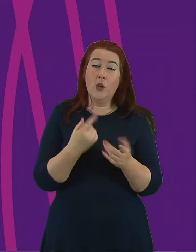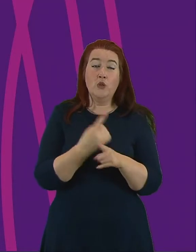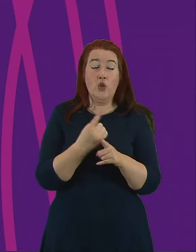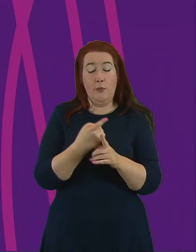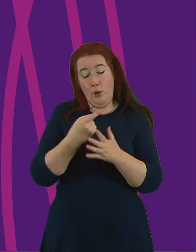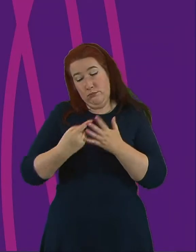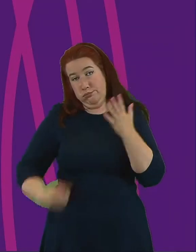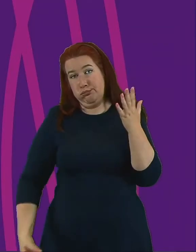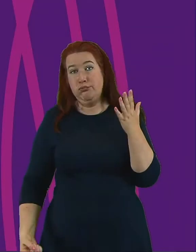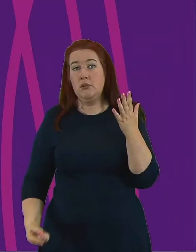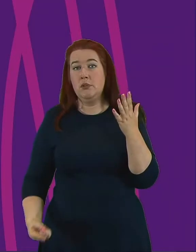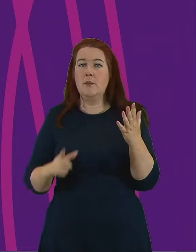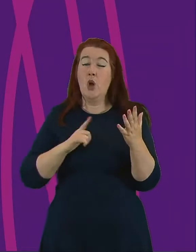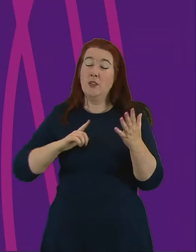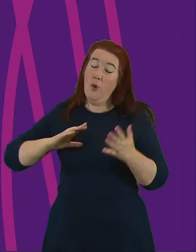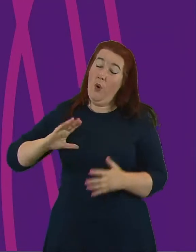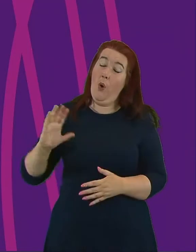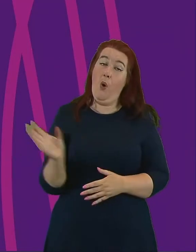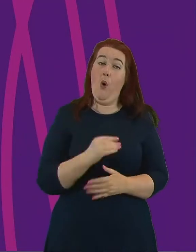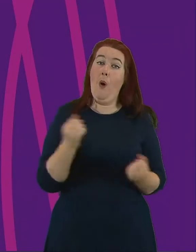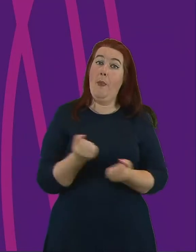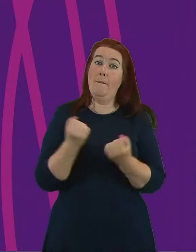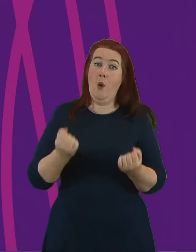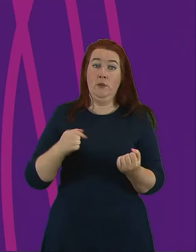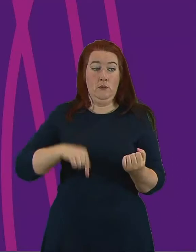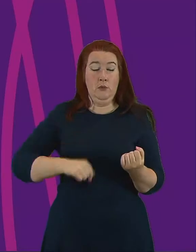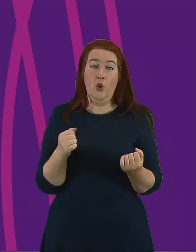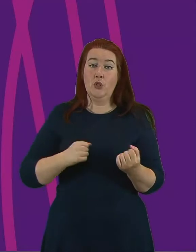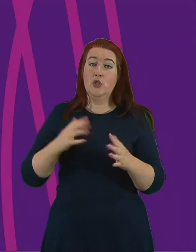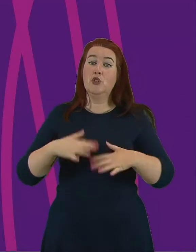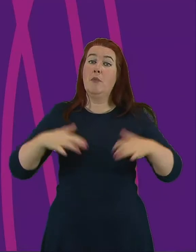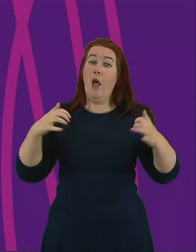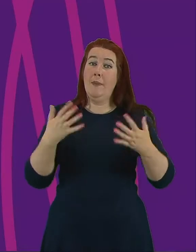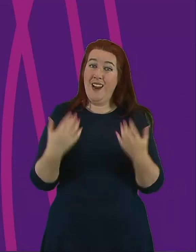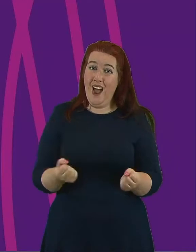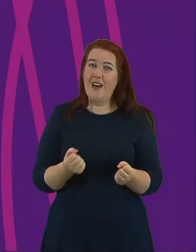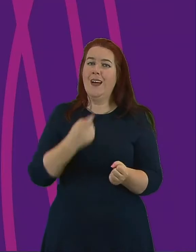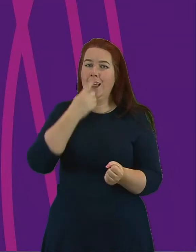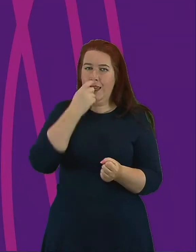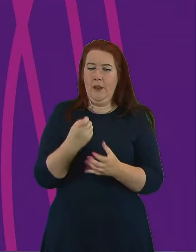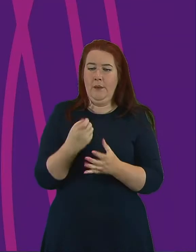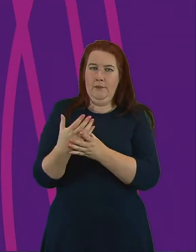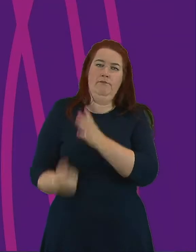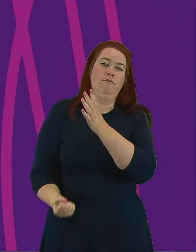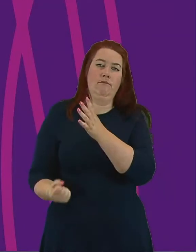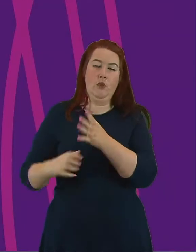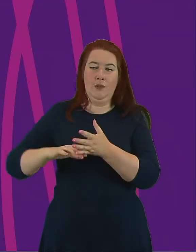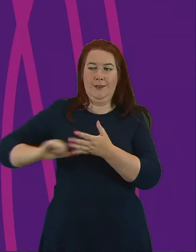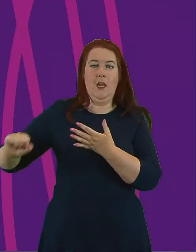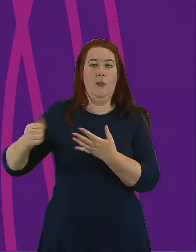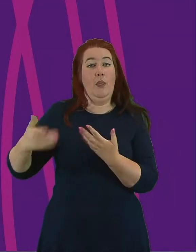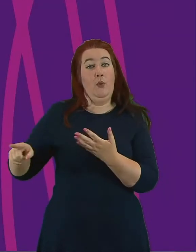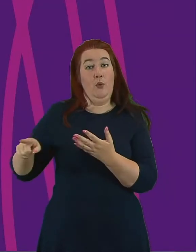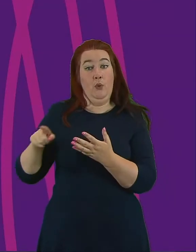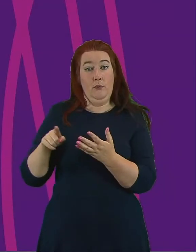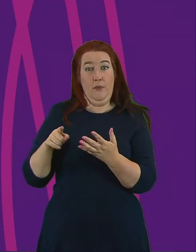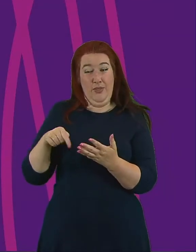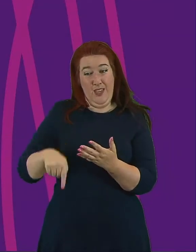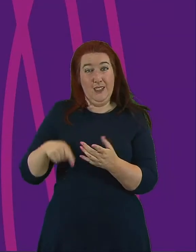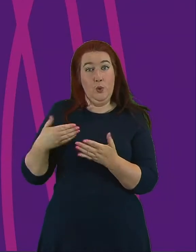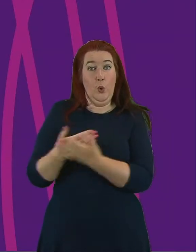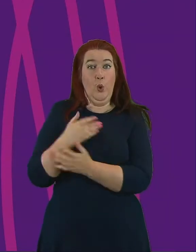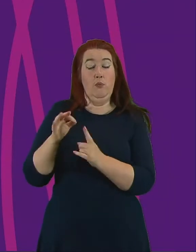every single power that the Scottish Parliament has can be undermined and taken away by these